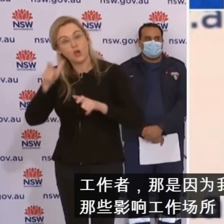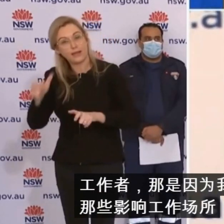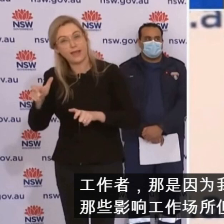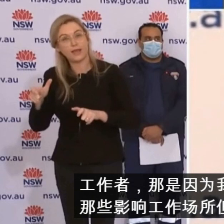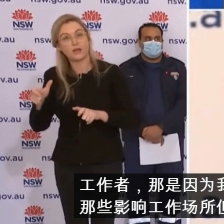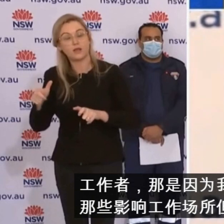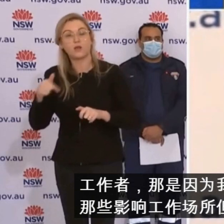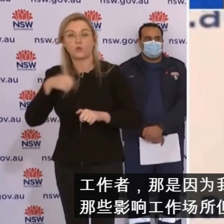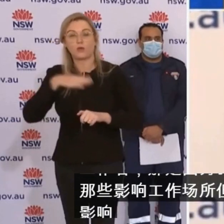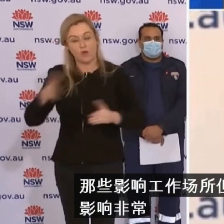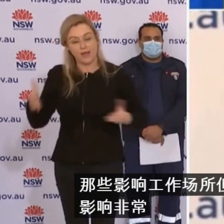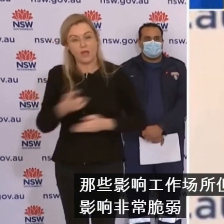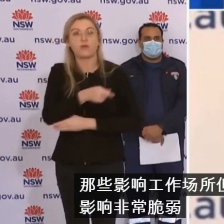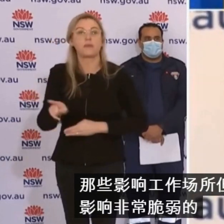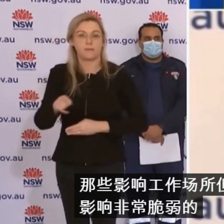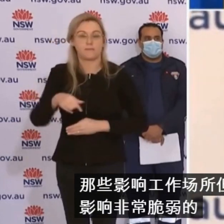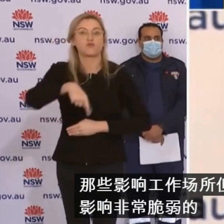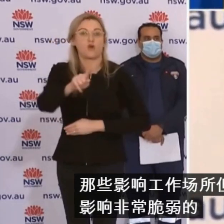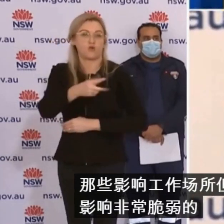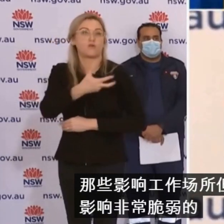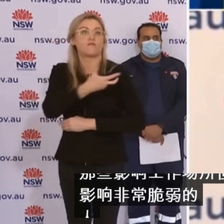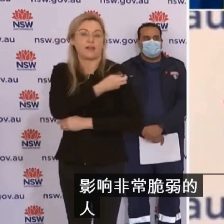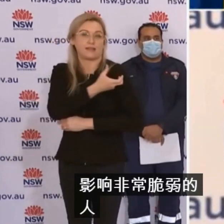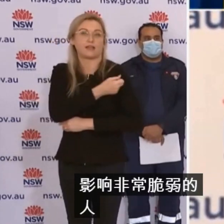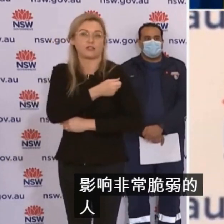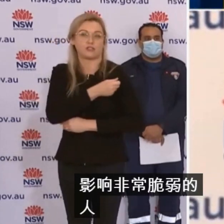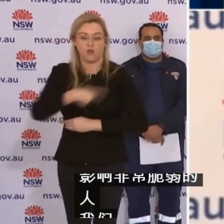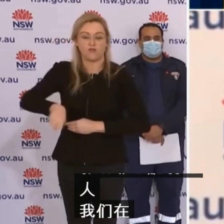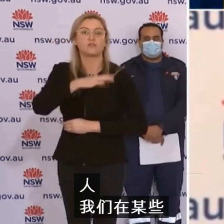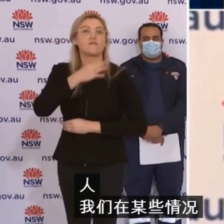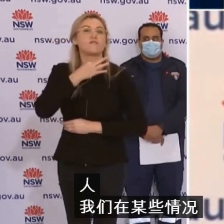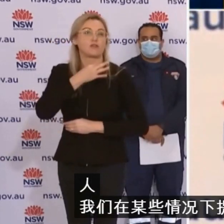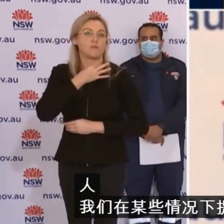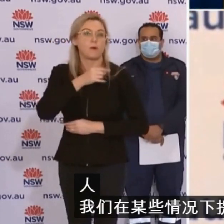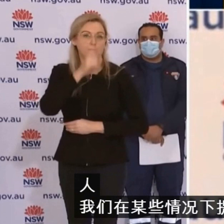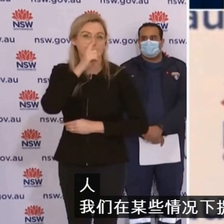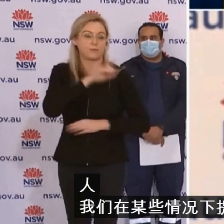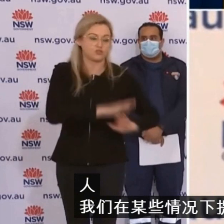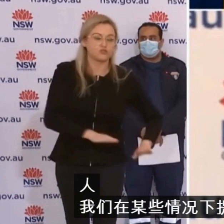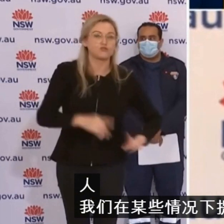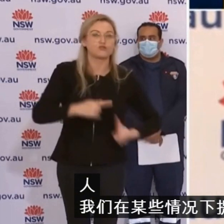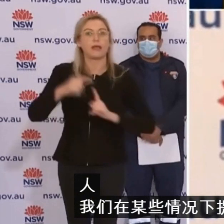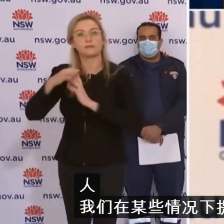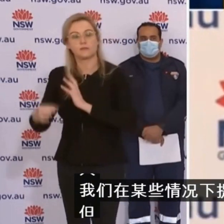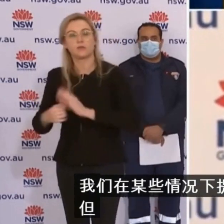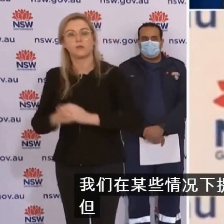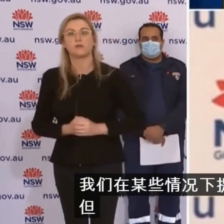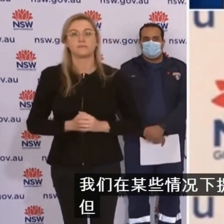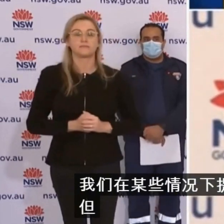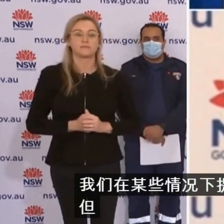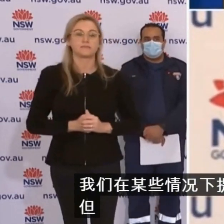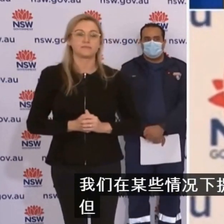on workplaces, but also impacting on very vulnerable people. We had given the options of rat testing in